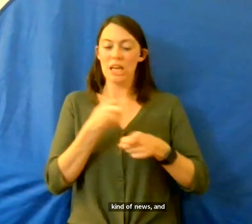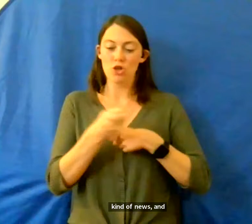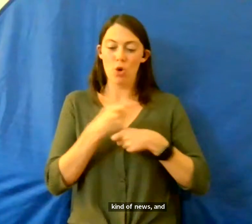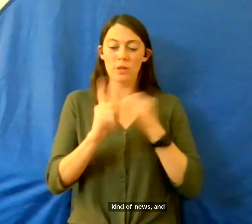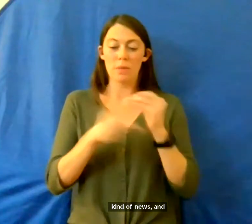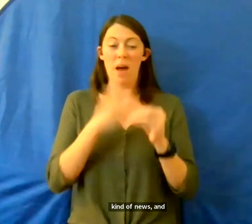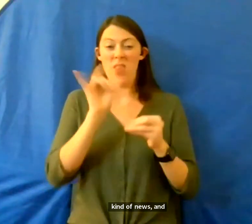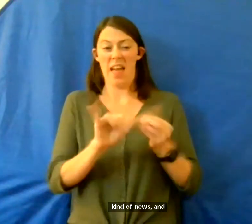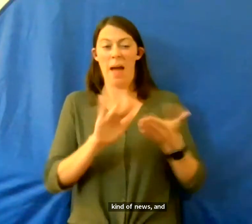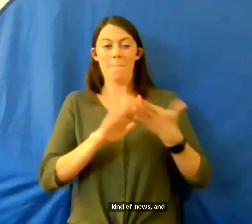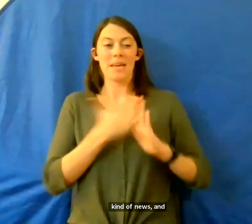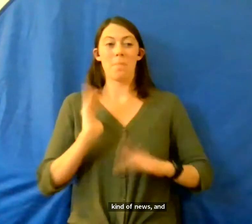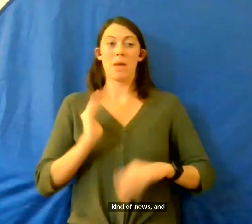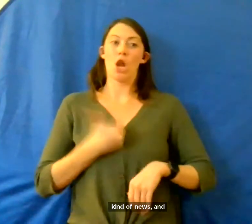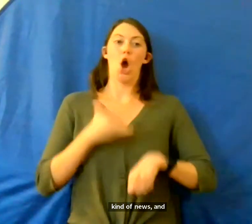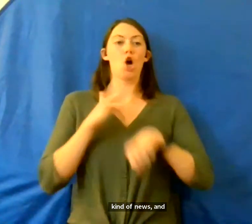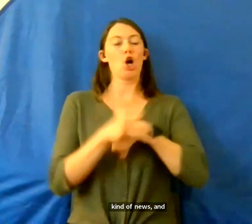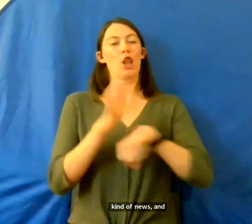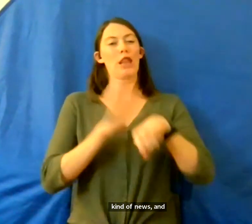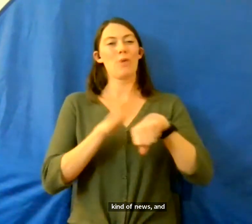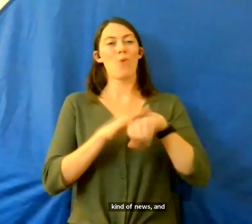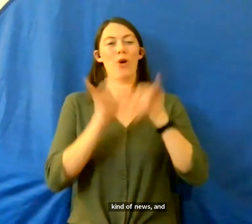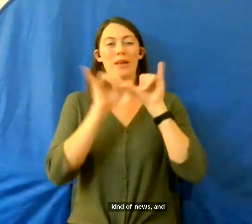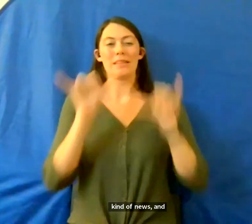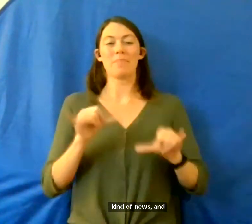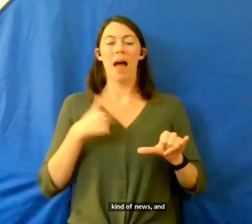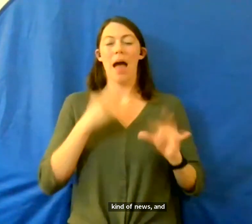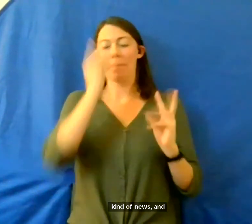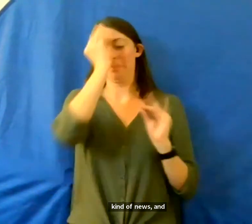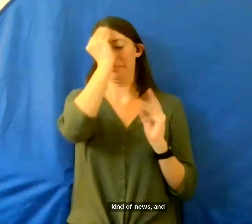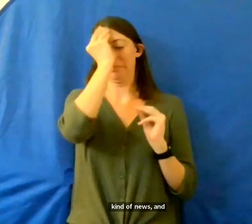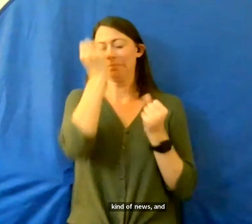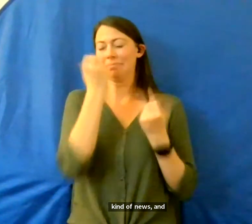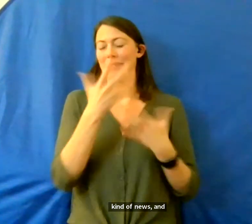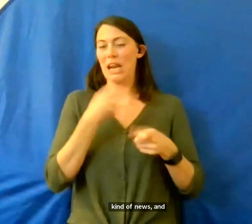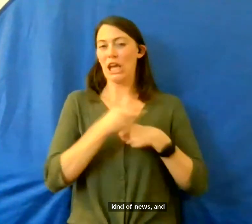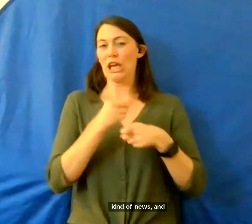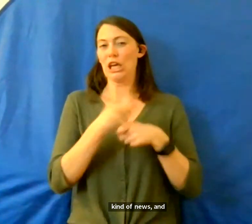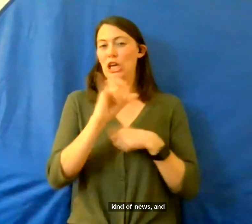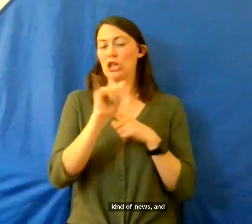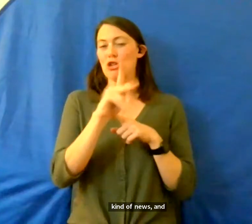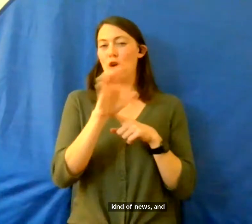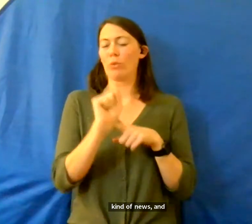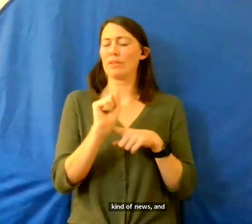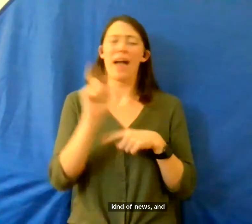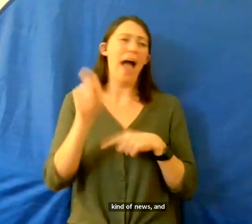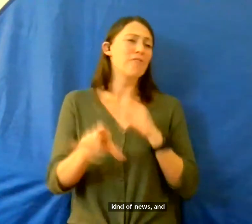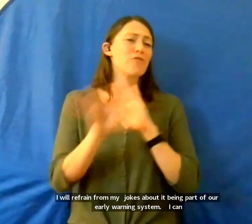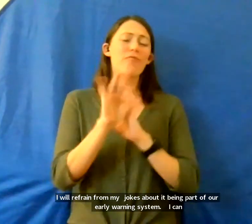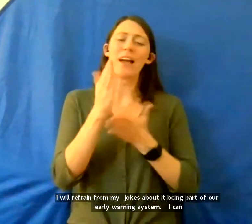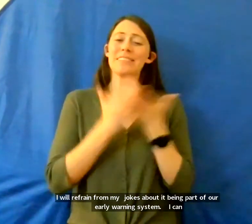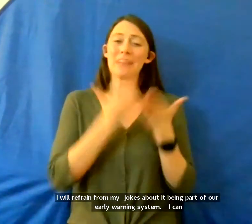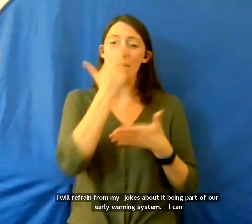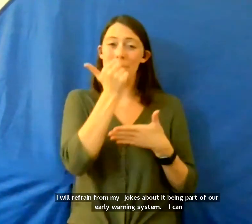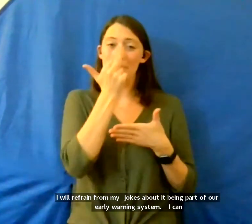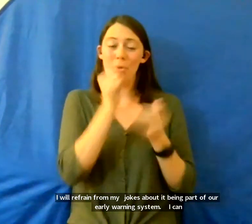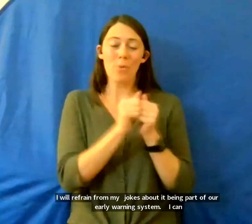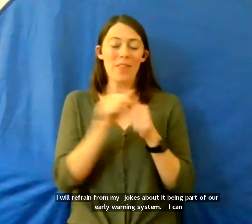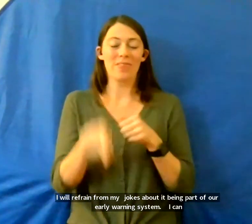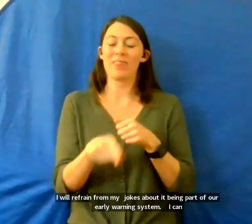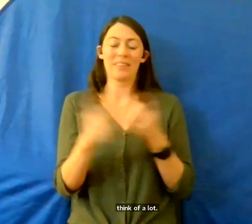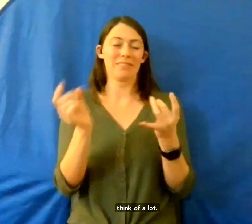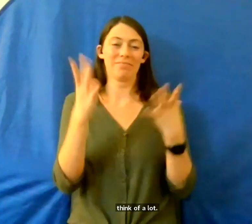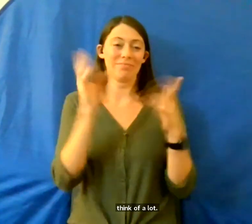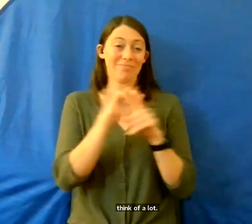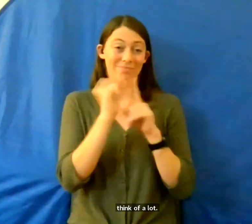So anybody else, any other questions? We got to find some humor in this somewhere, right? Any other questions?